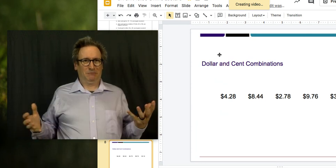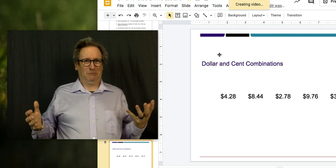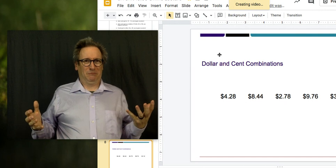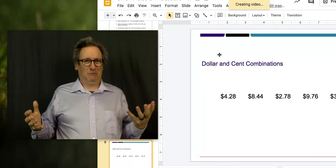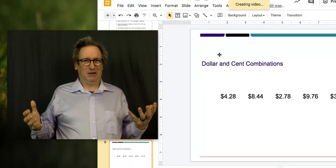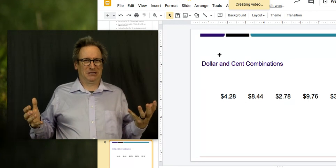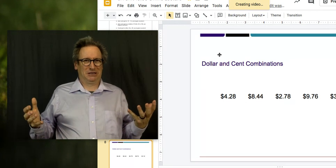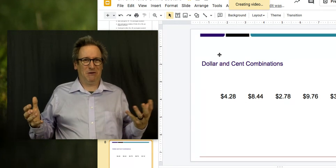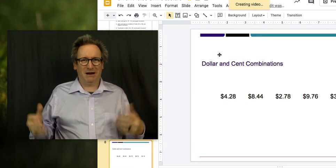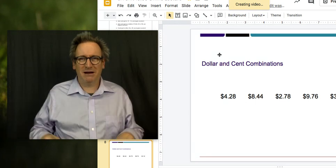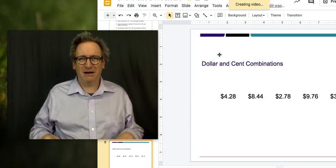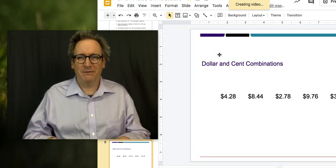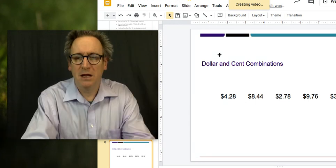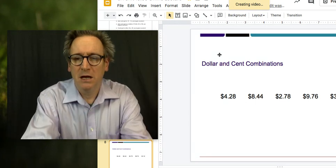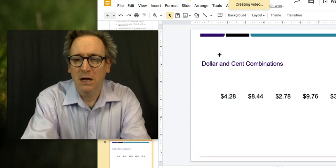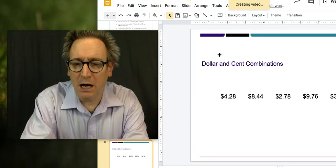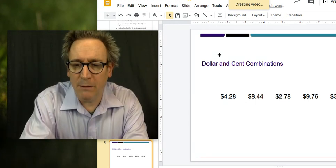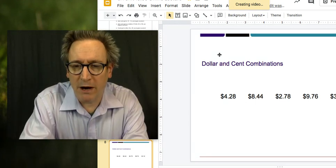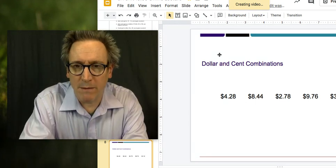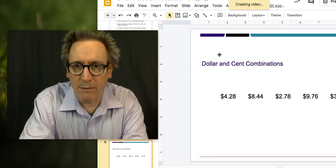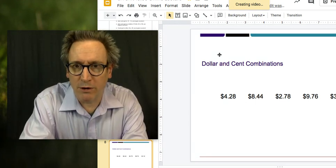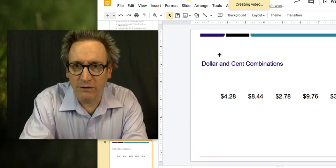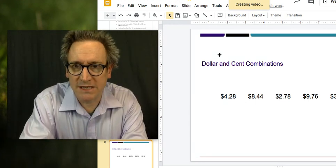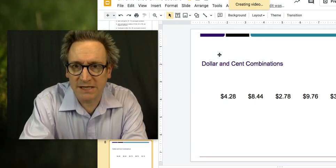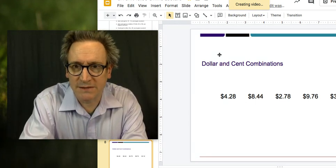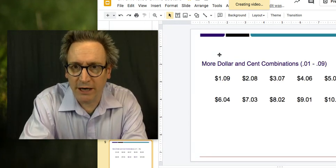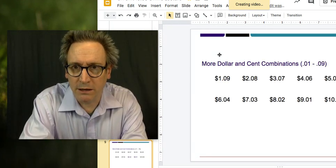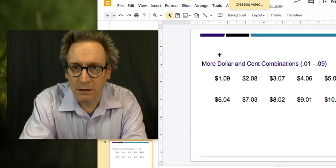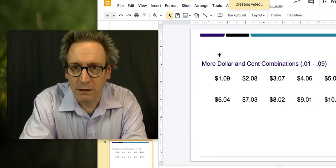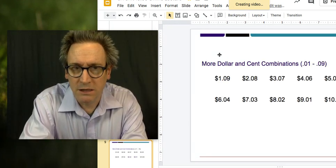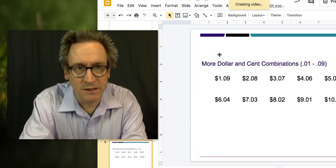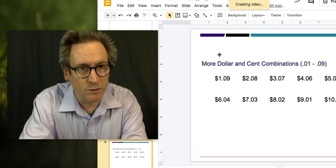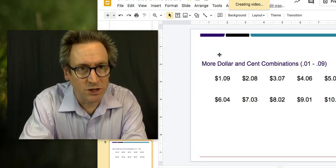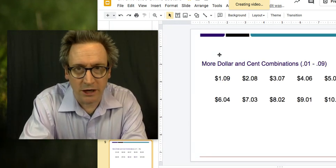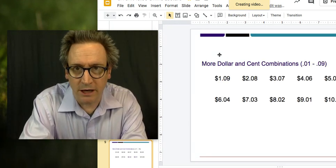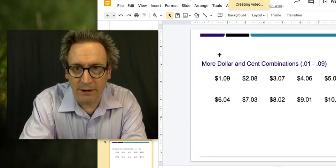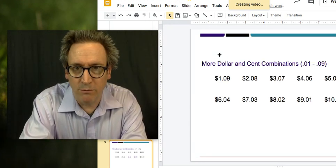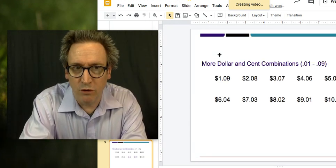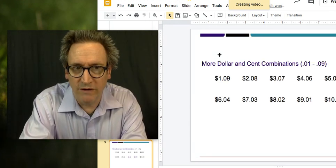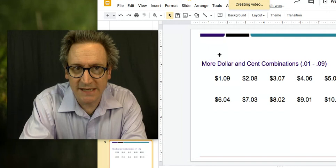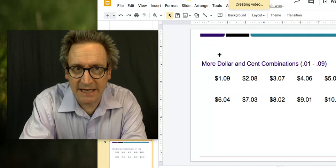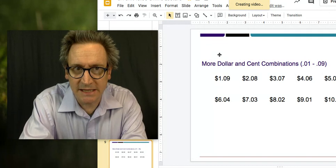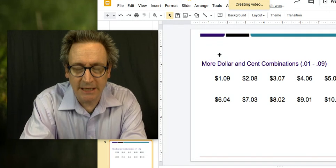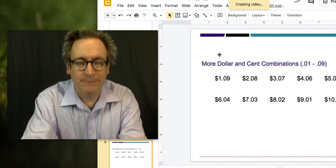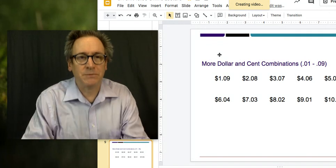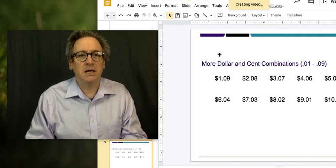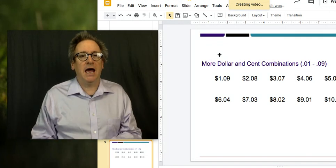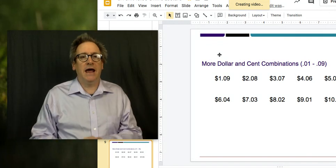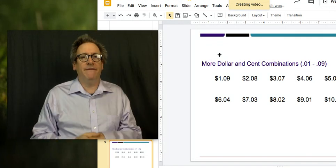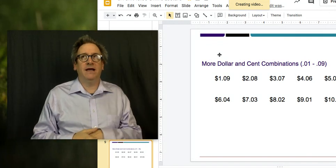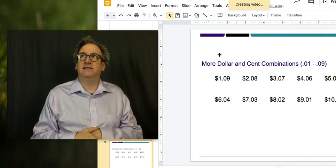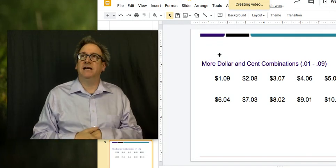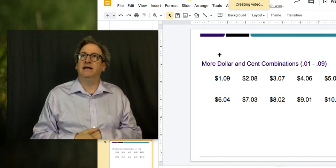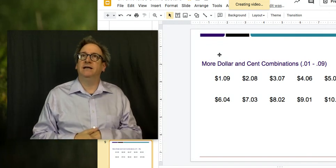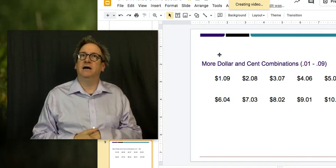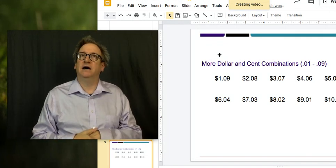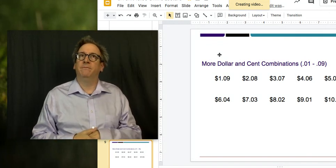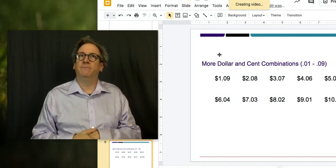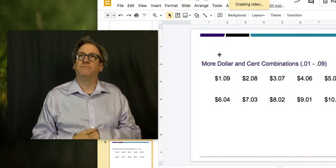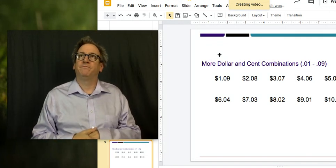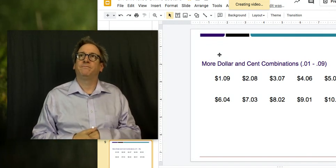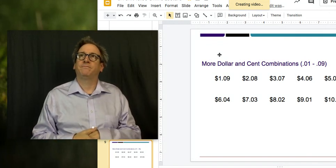like, what's going on? I remember in the spring, someone was talking about a movies they had seen, and they said